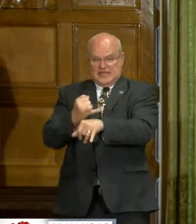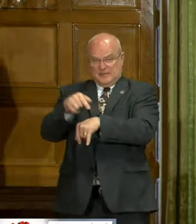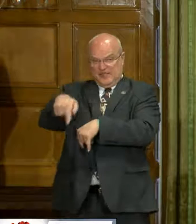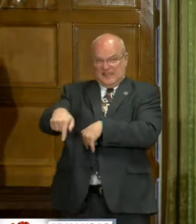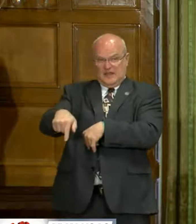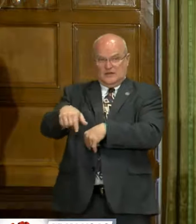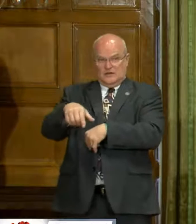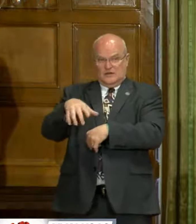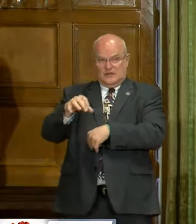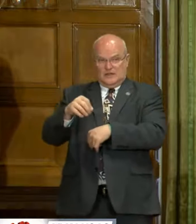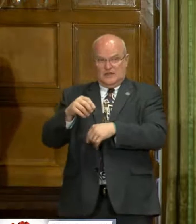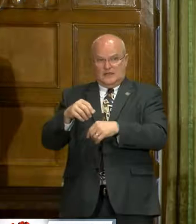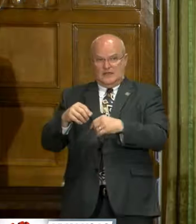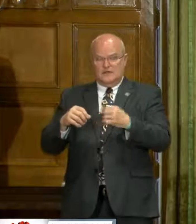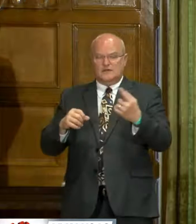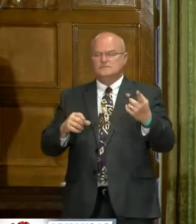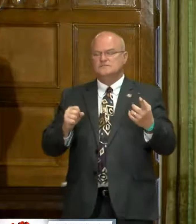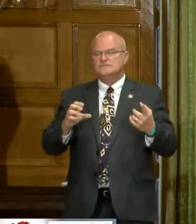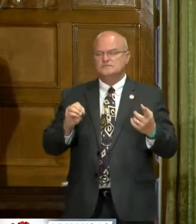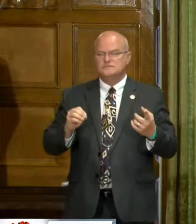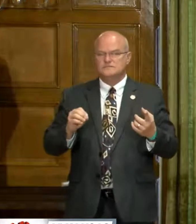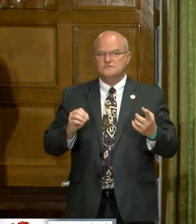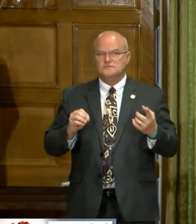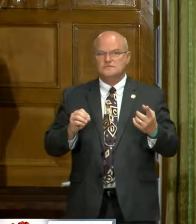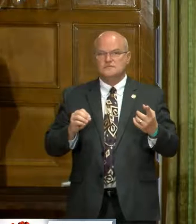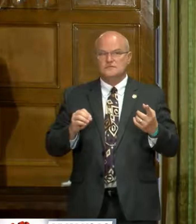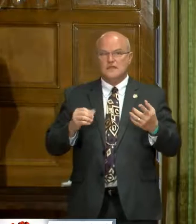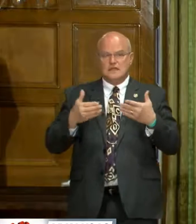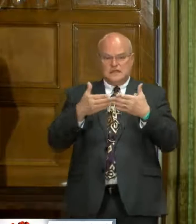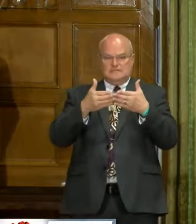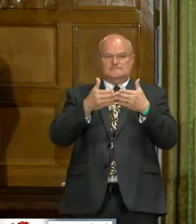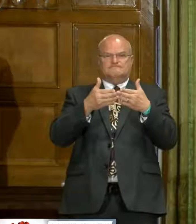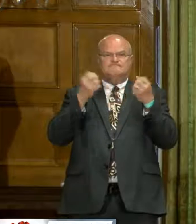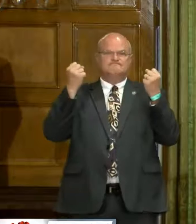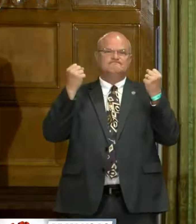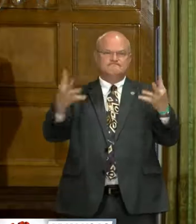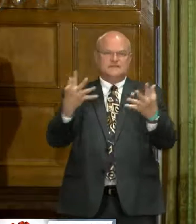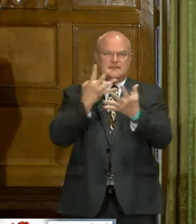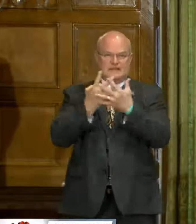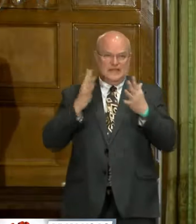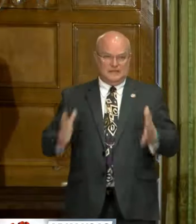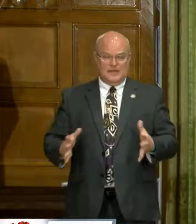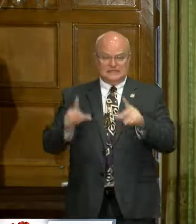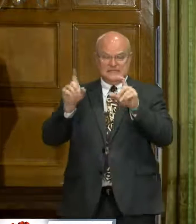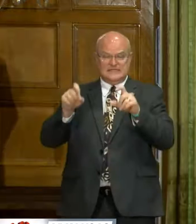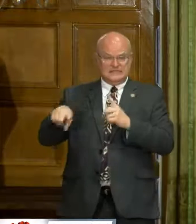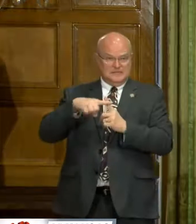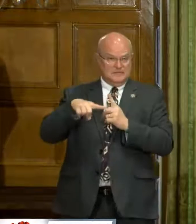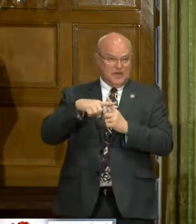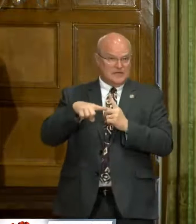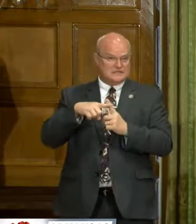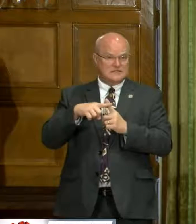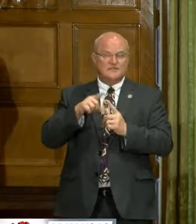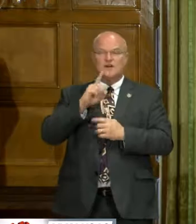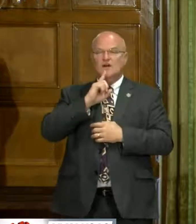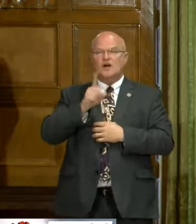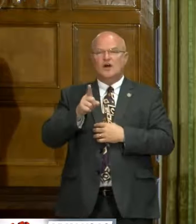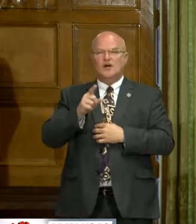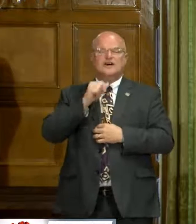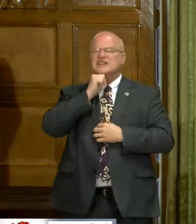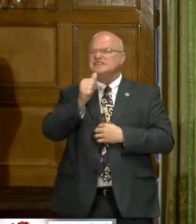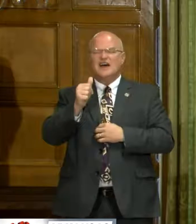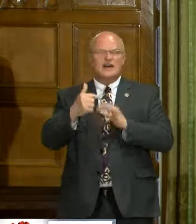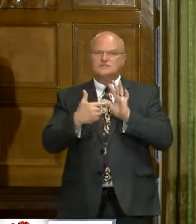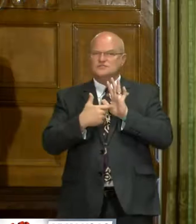campus, All right, so the vast majority of the inmates who have tested positive are